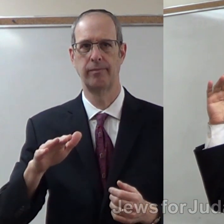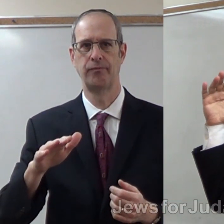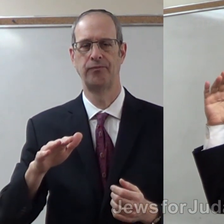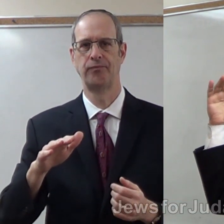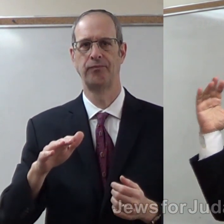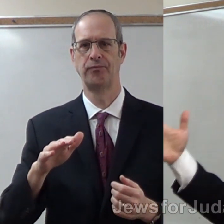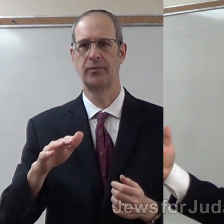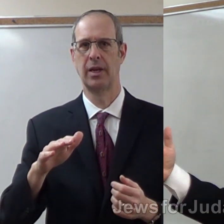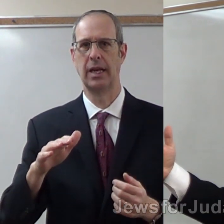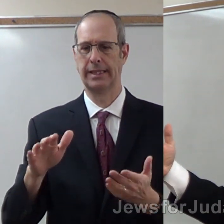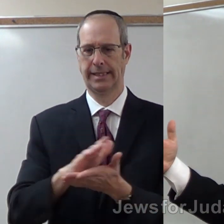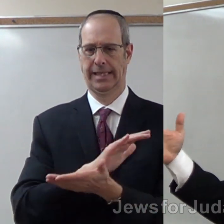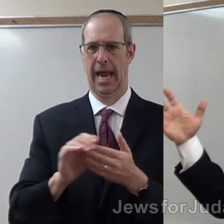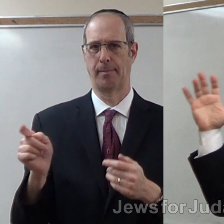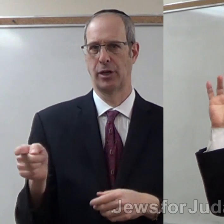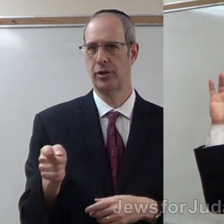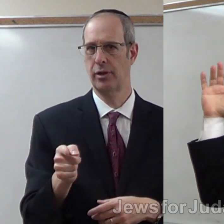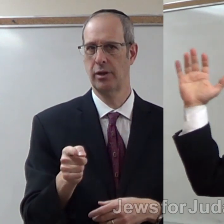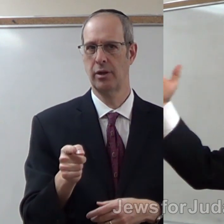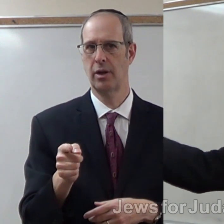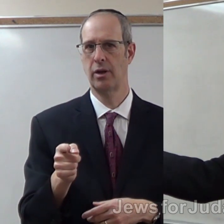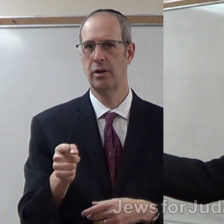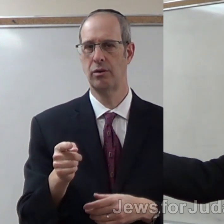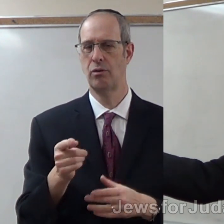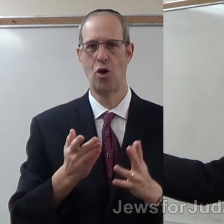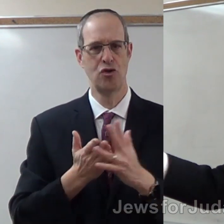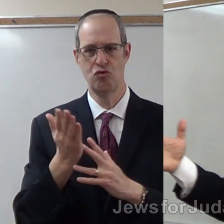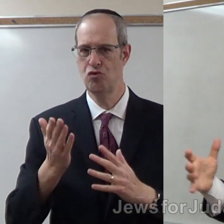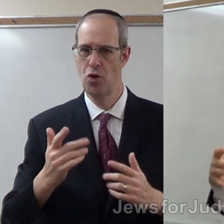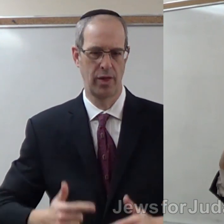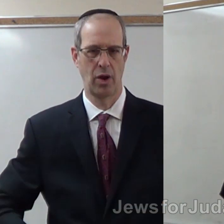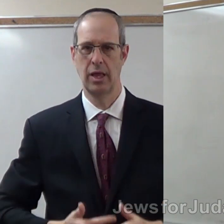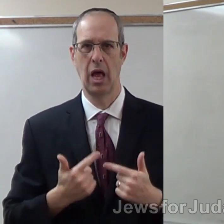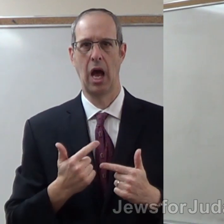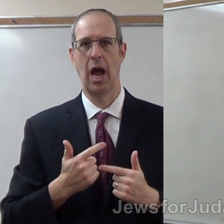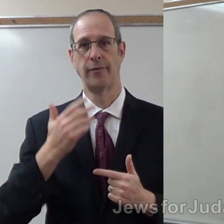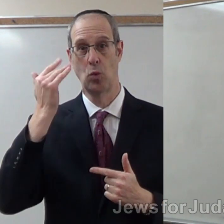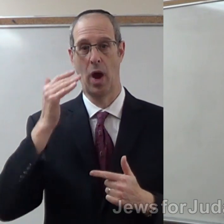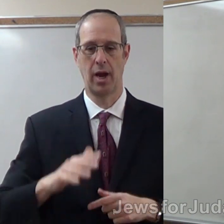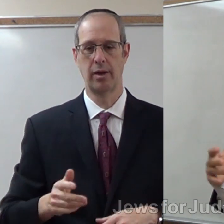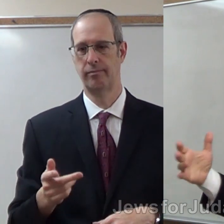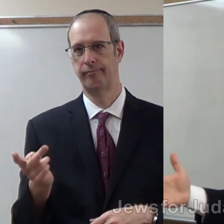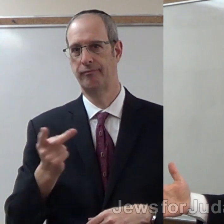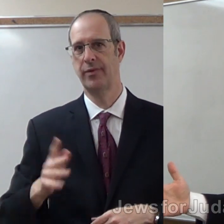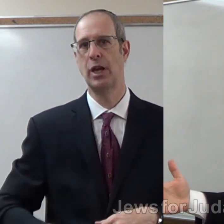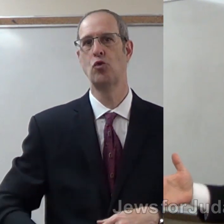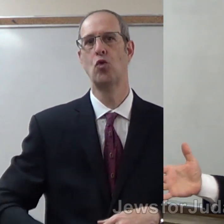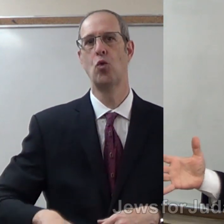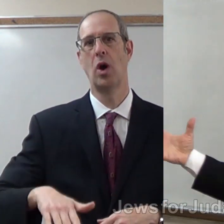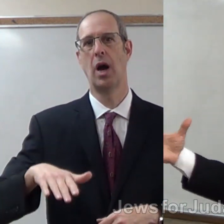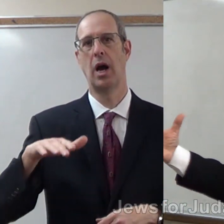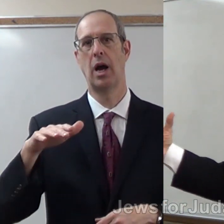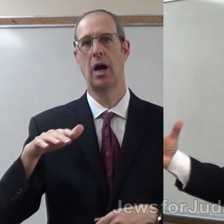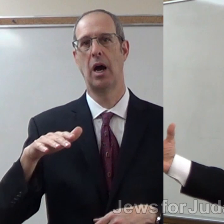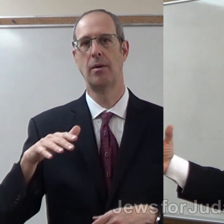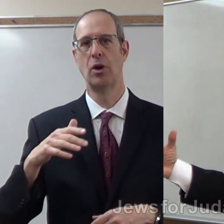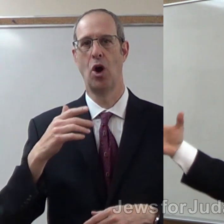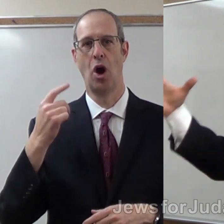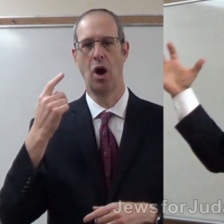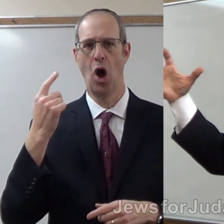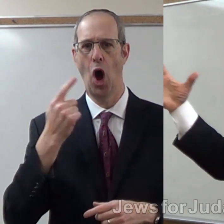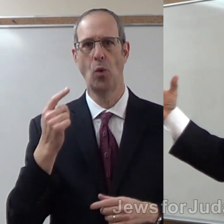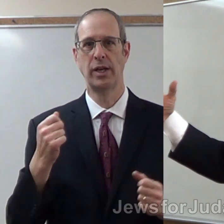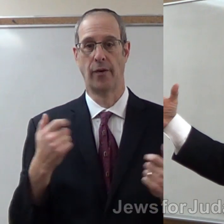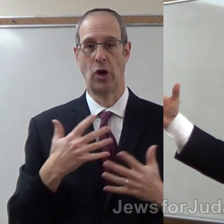been damaged for their entire lives because they grew up as children always